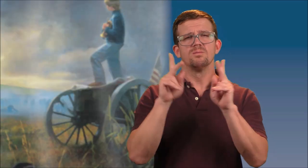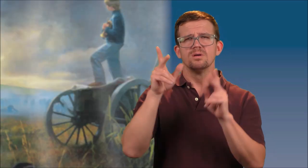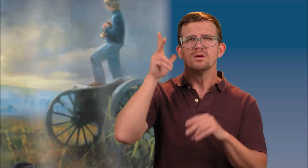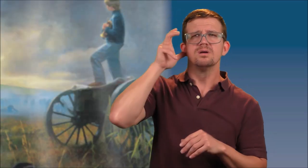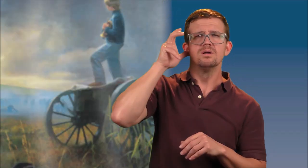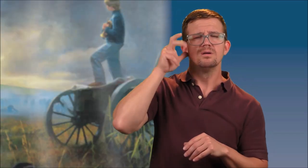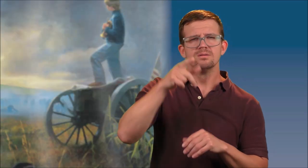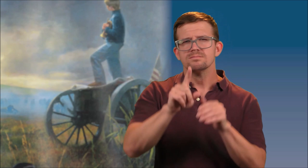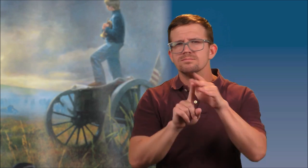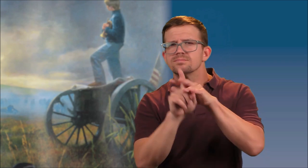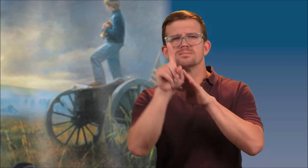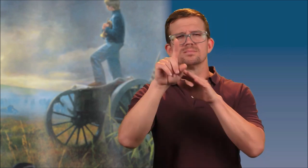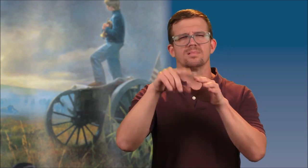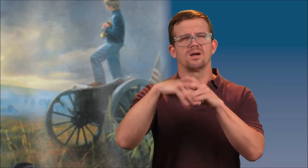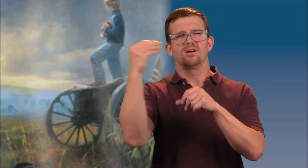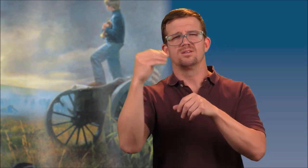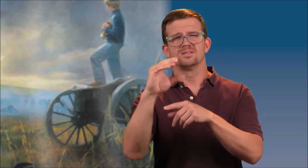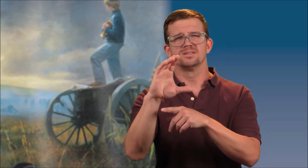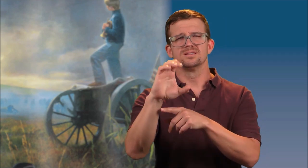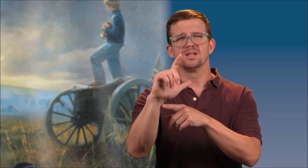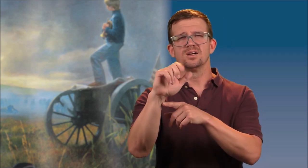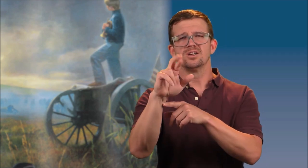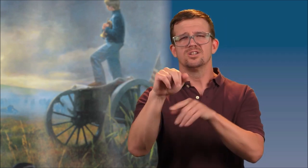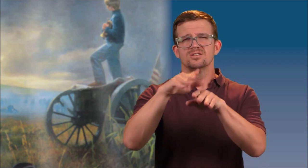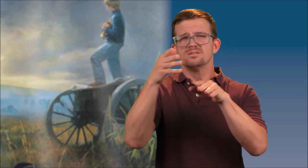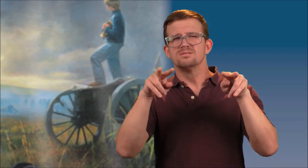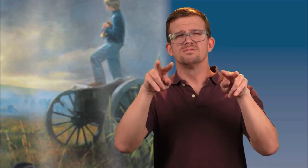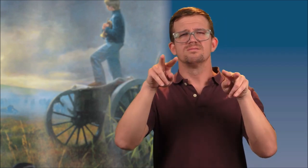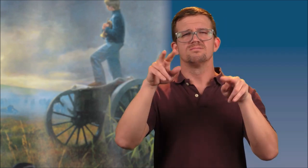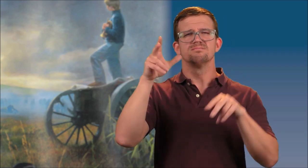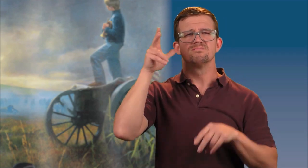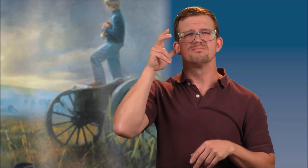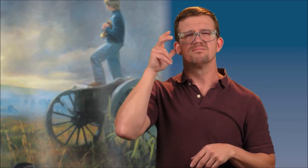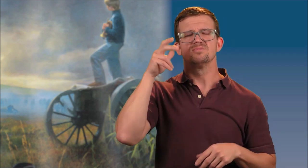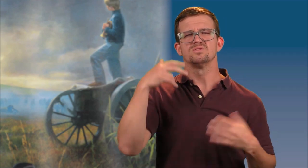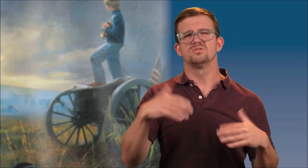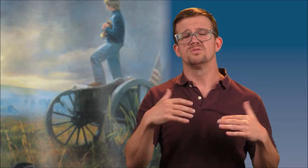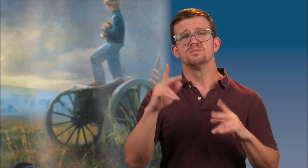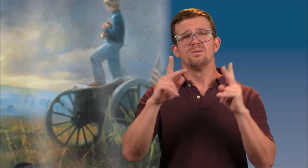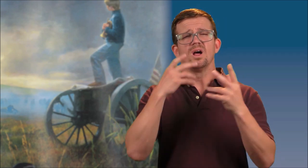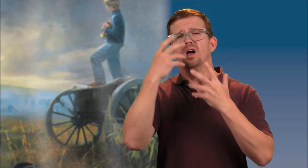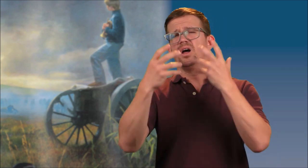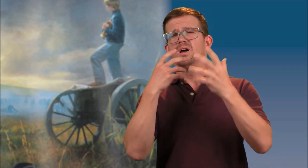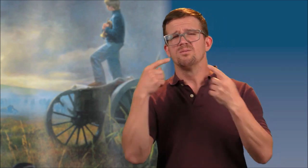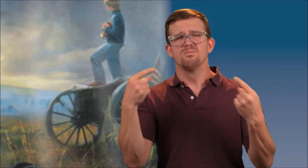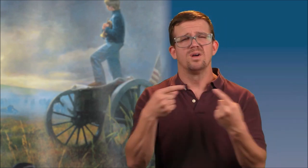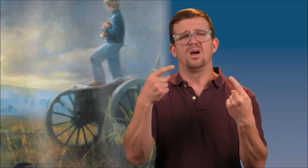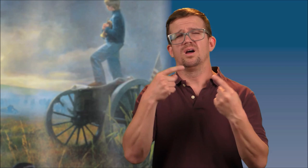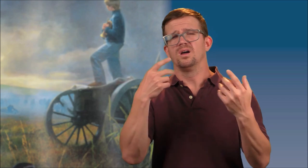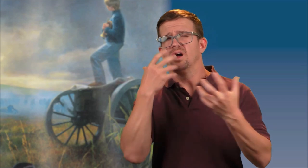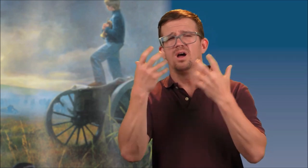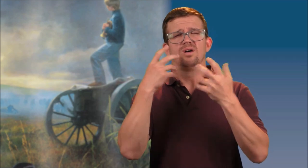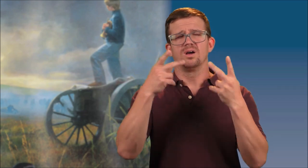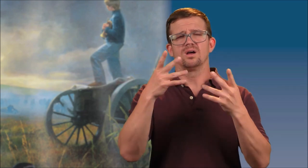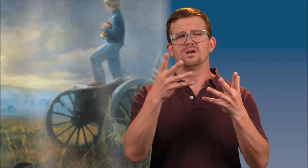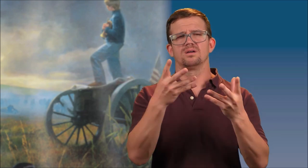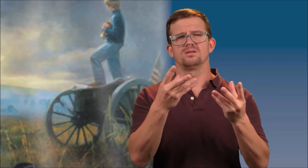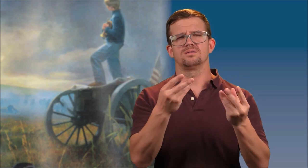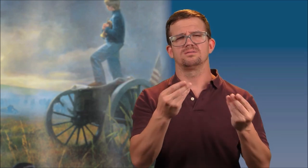shell-shocked folks of Gettysburg emerged from their cellars, and for a moment, the pain of